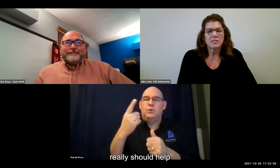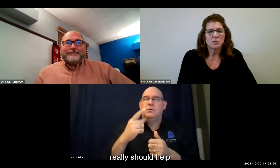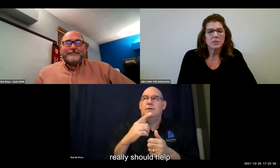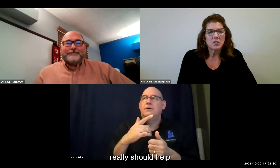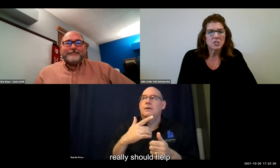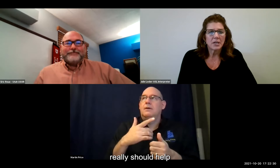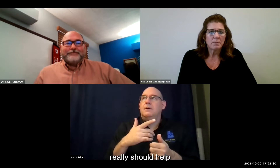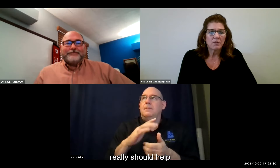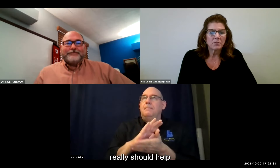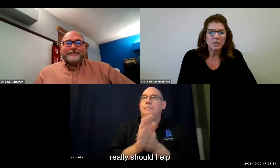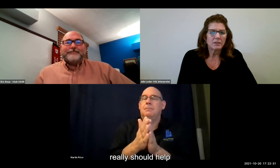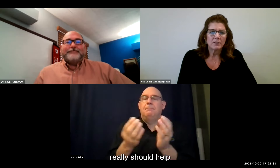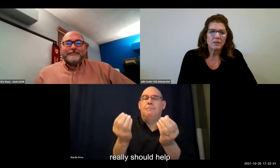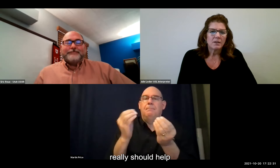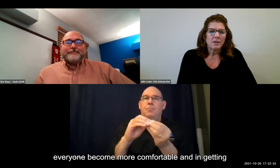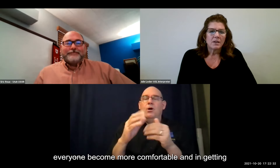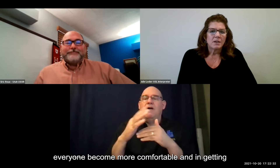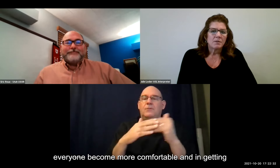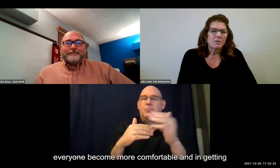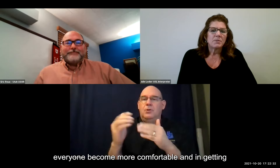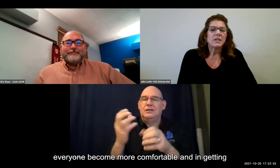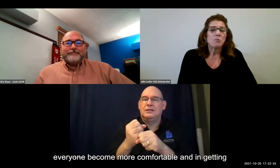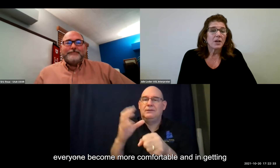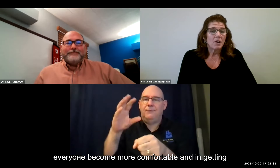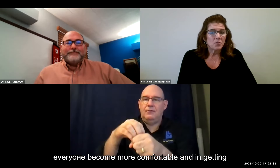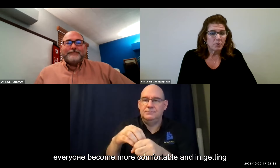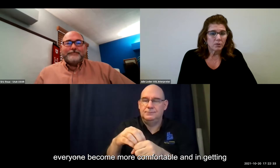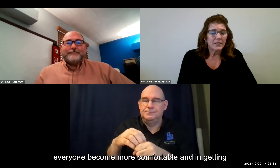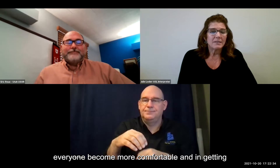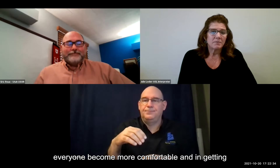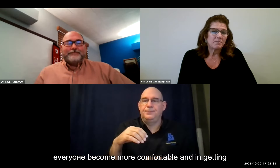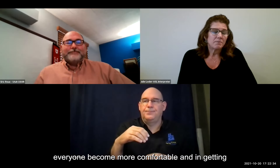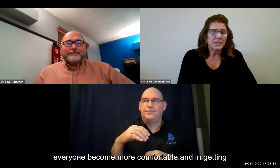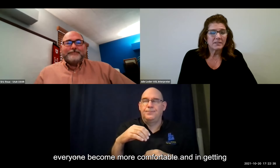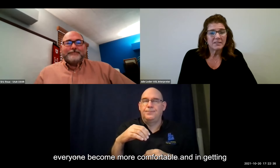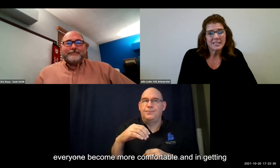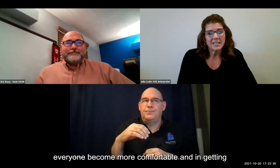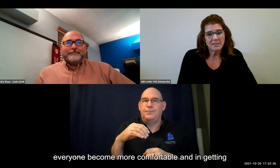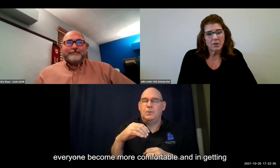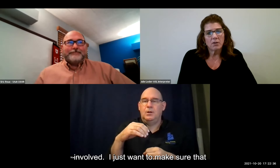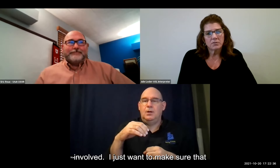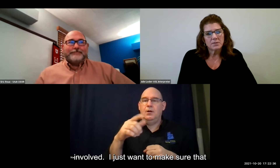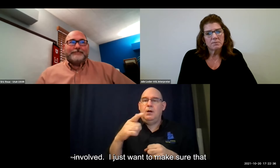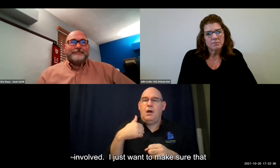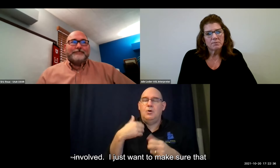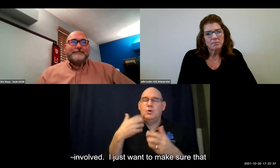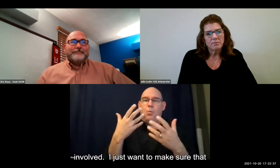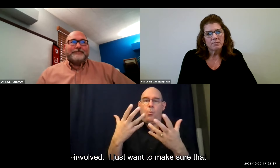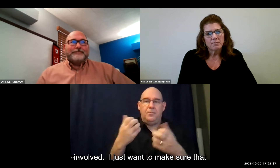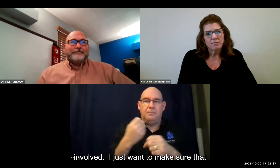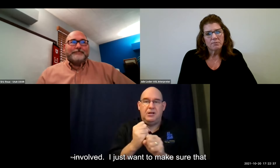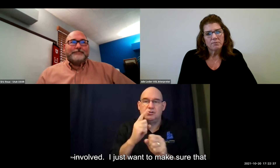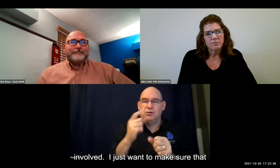the process really should help everyone become more comfortable in getting involved.